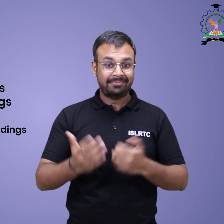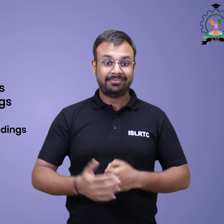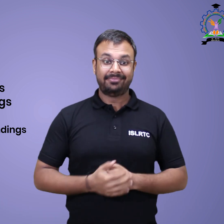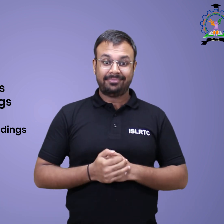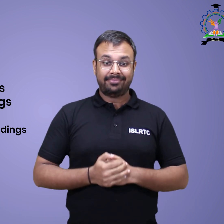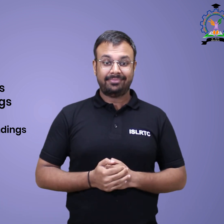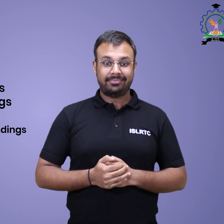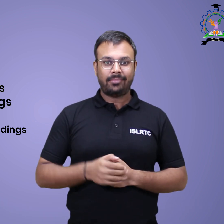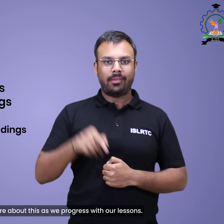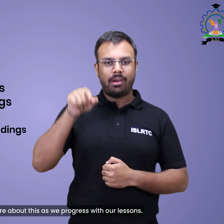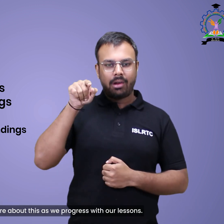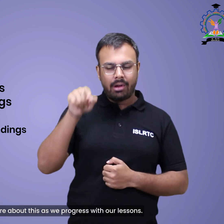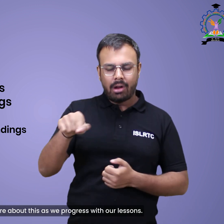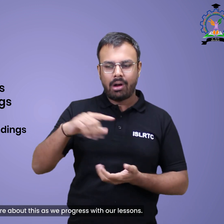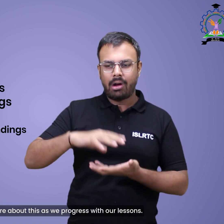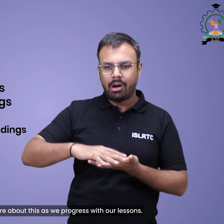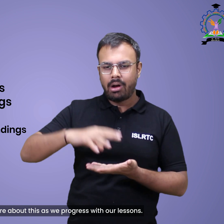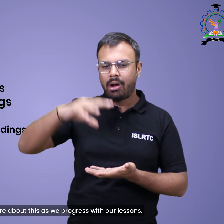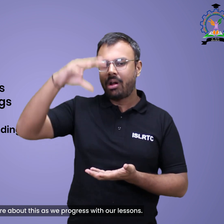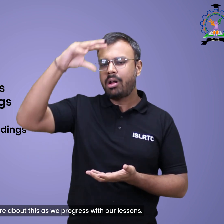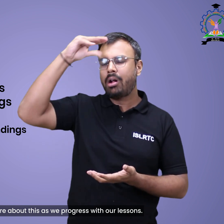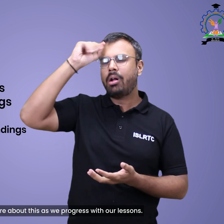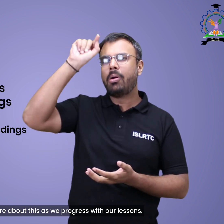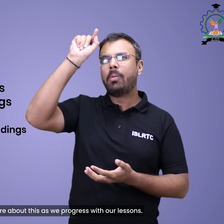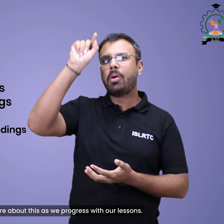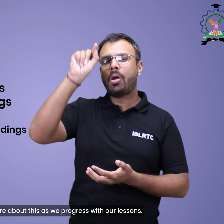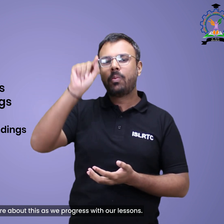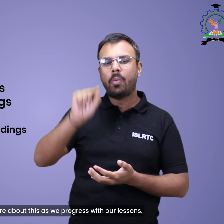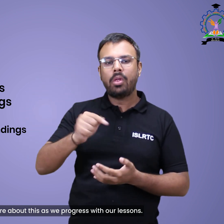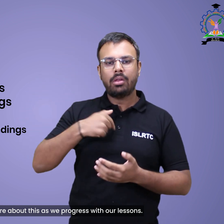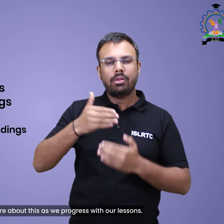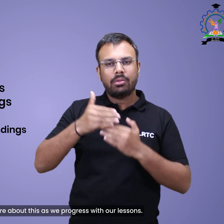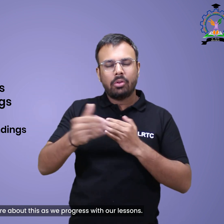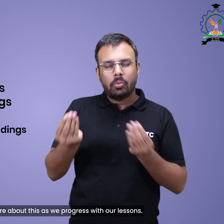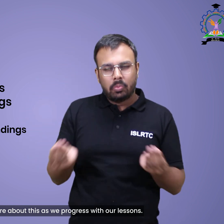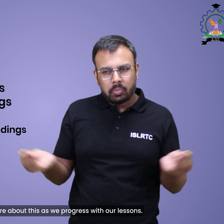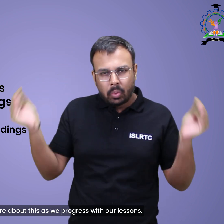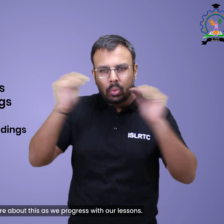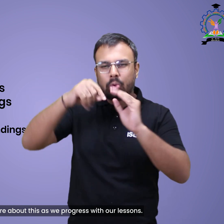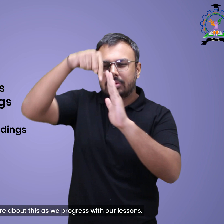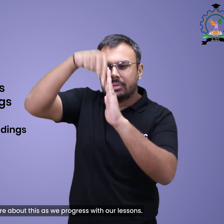We will learn more about this as we progress with our lessons.